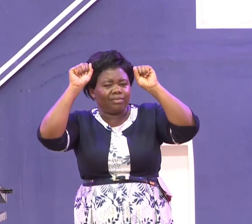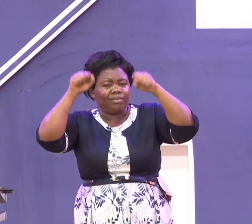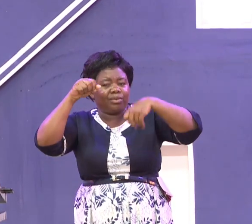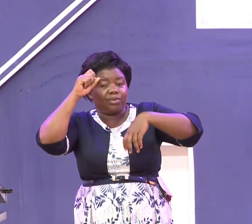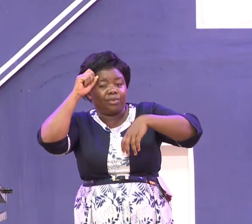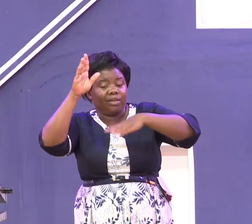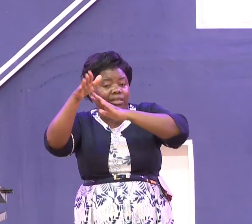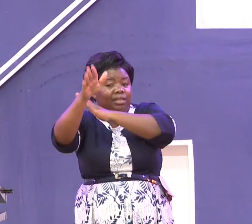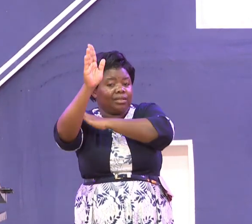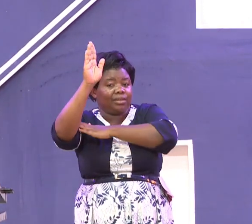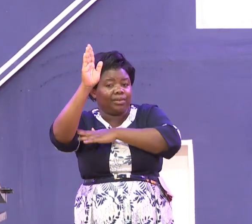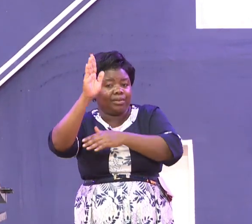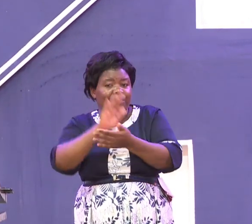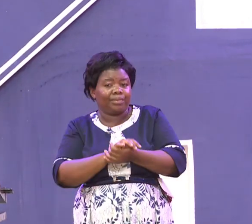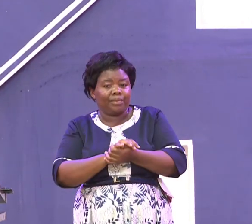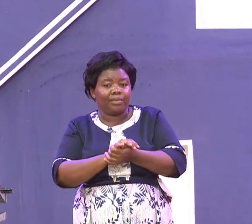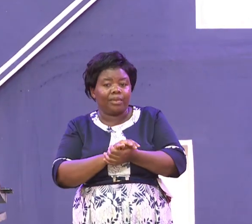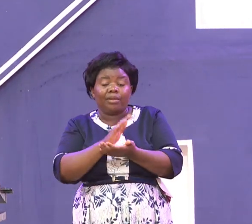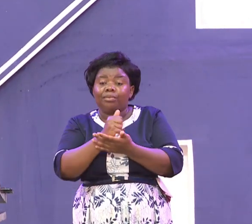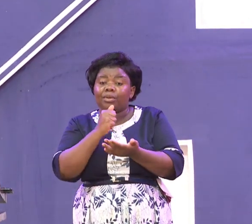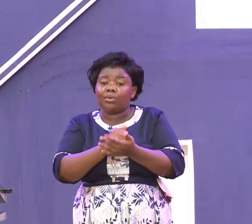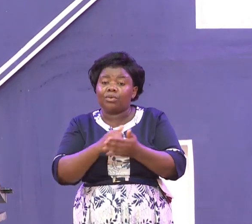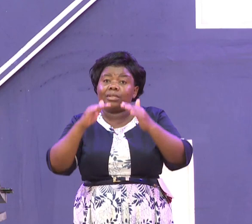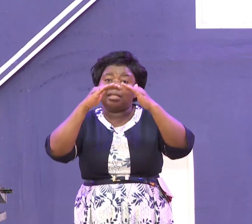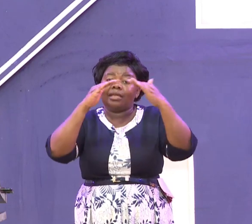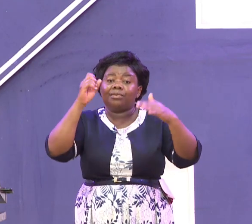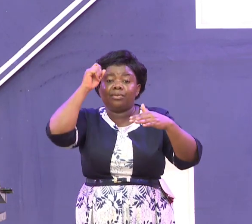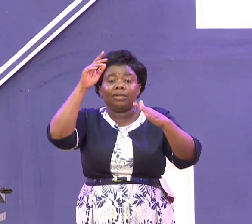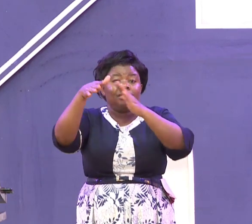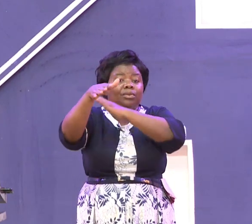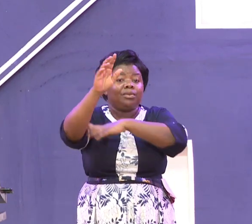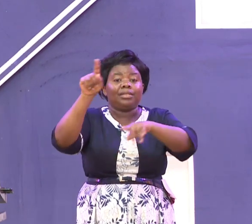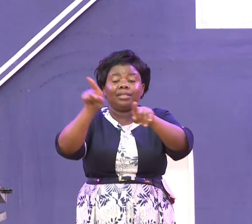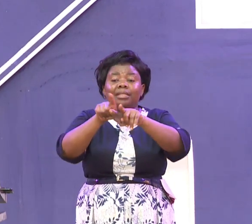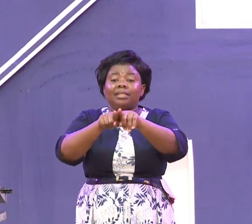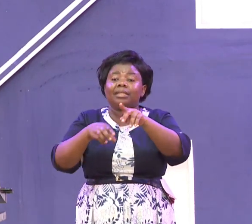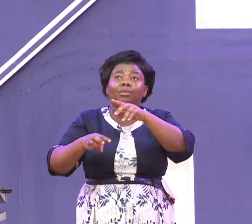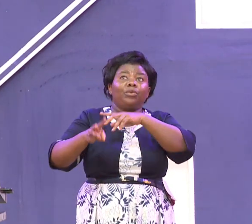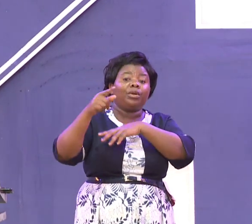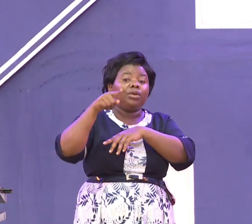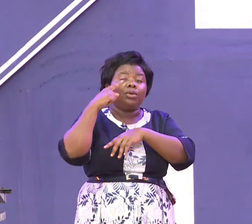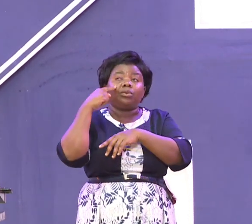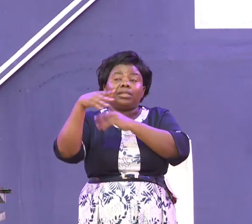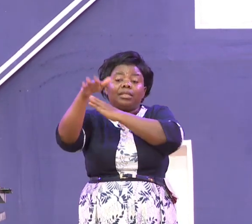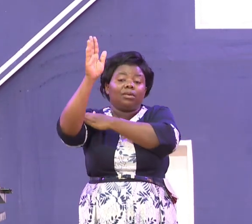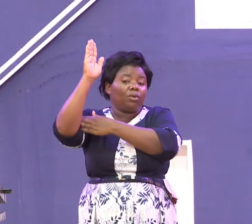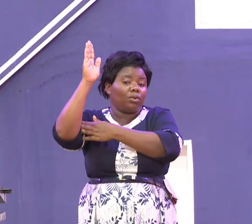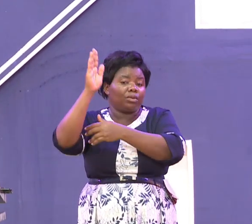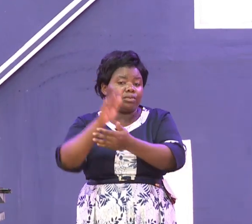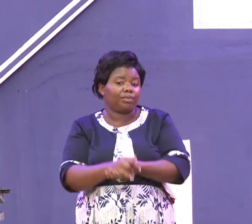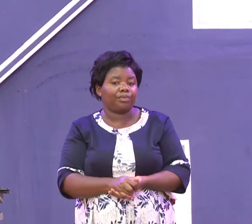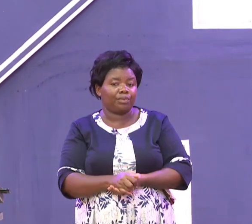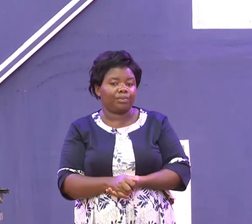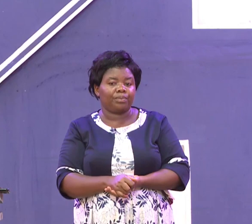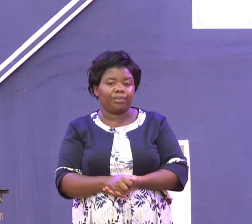What level have you mounted to in getting to know God? Because the level of how you know God